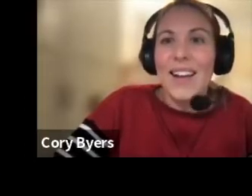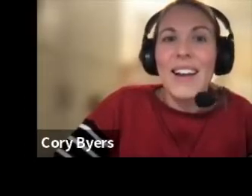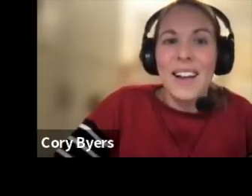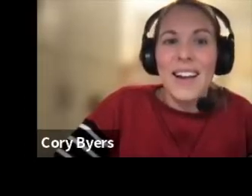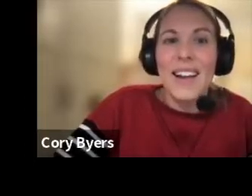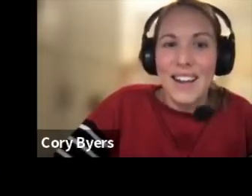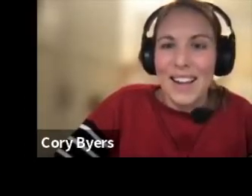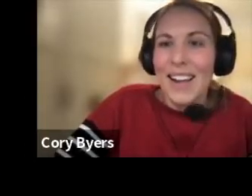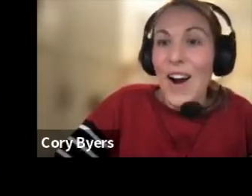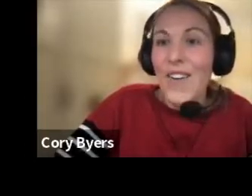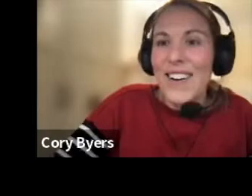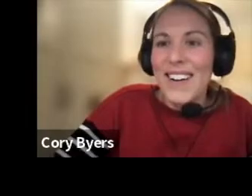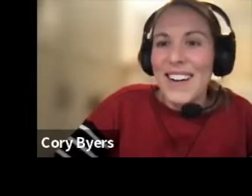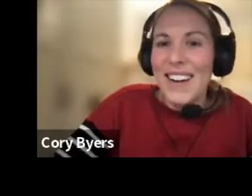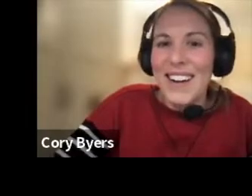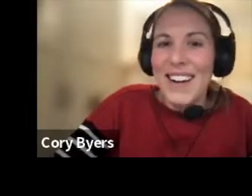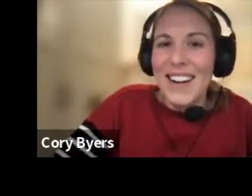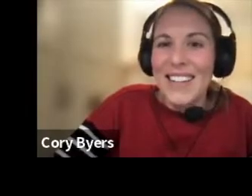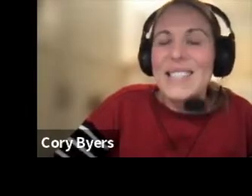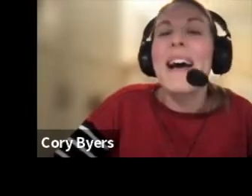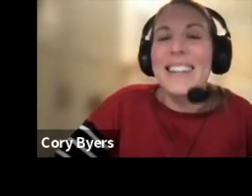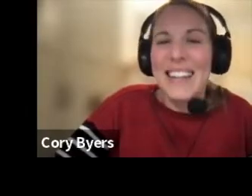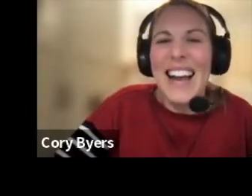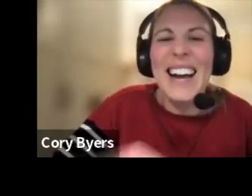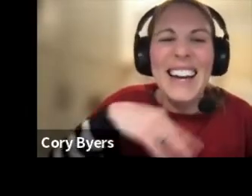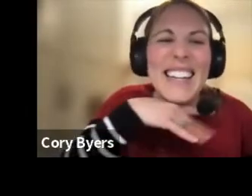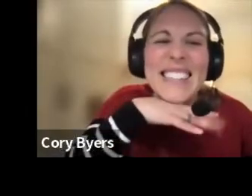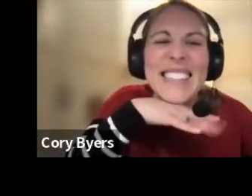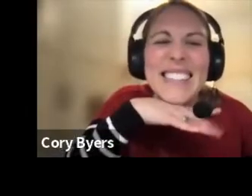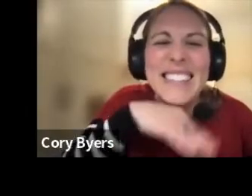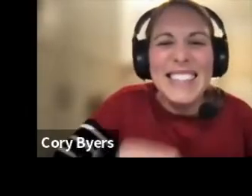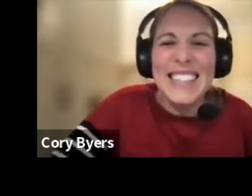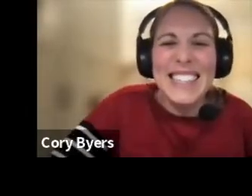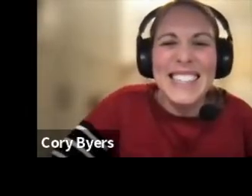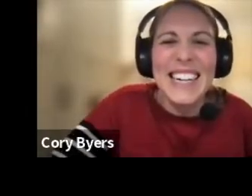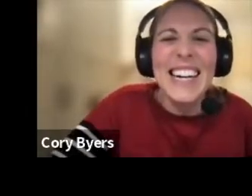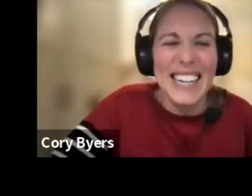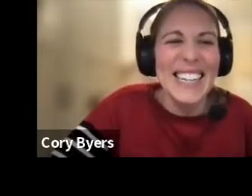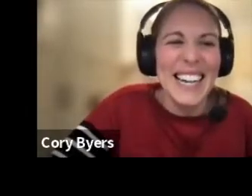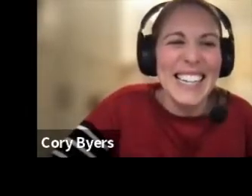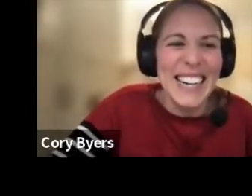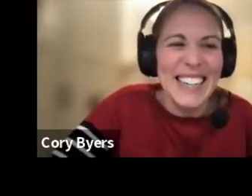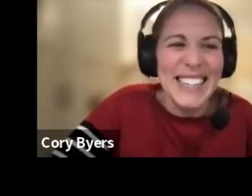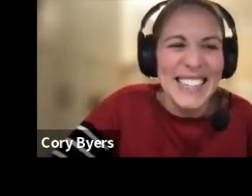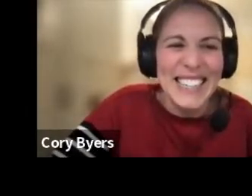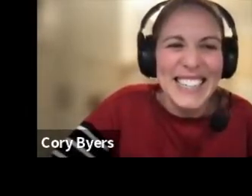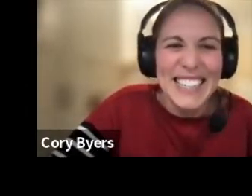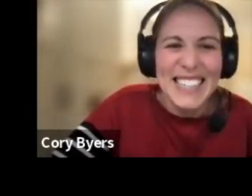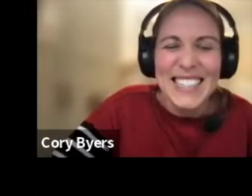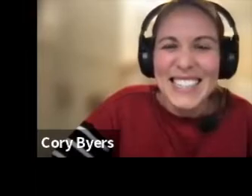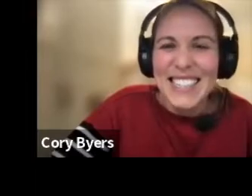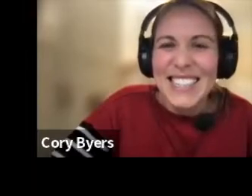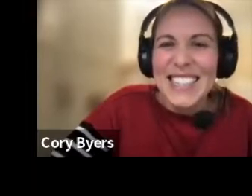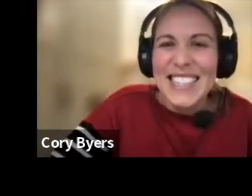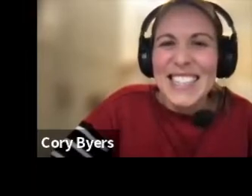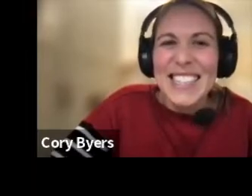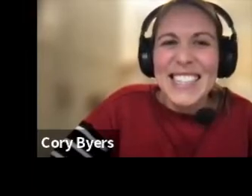So Oh, smelly. Yeah, kind of like dirty. There you go.